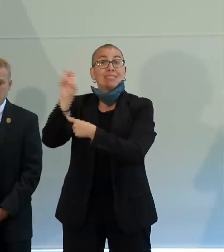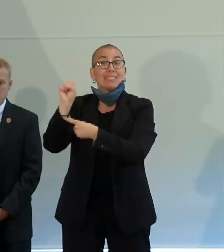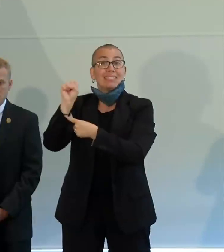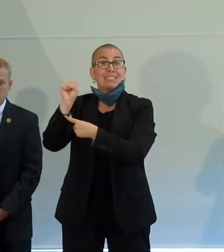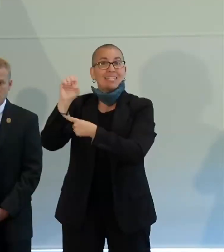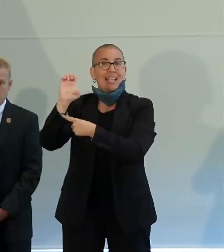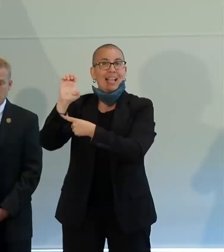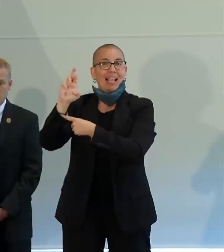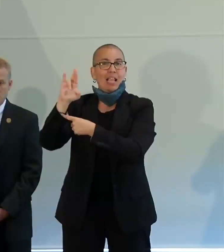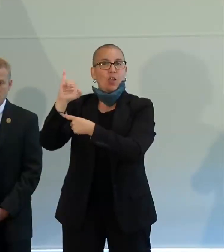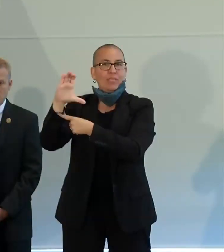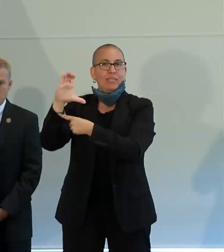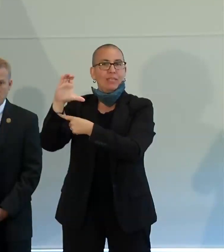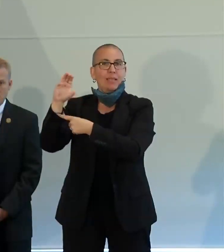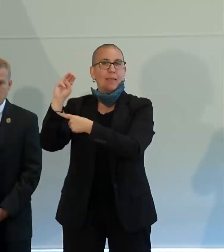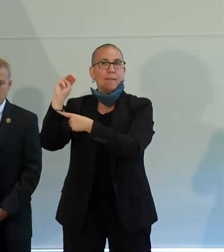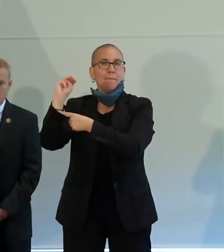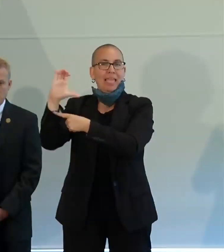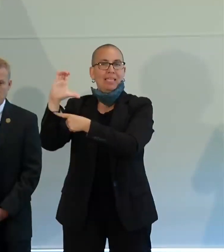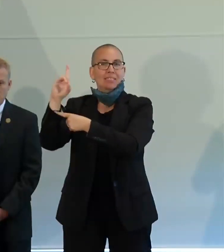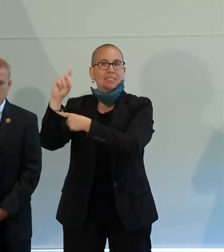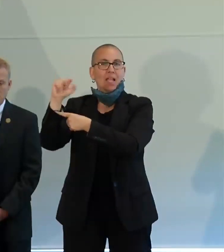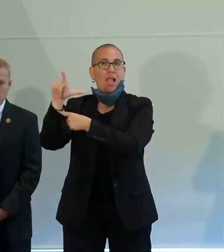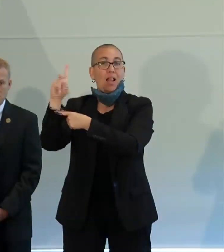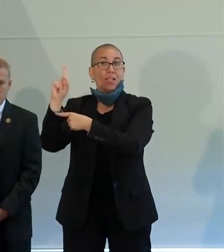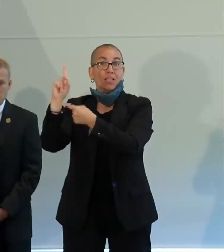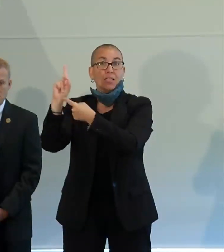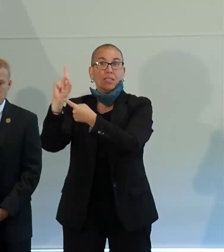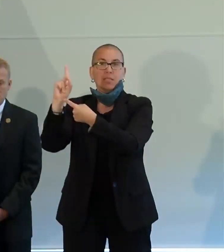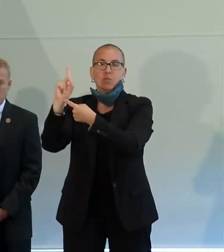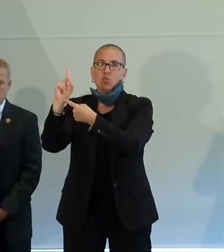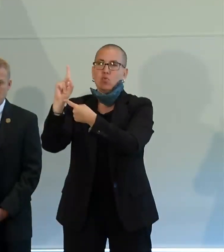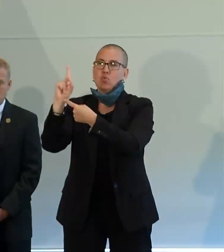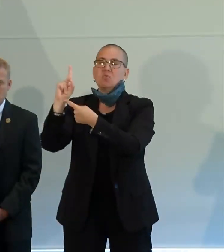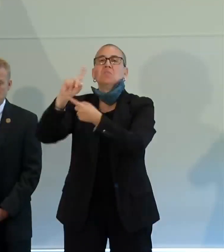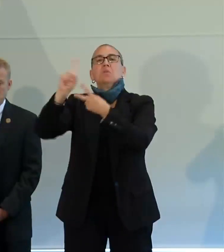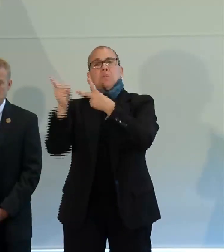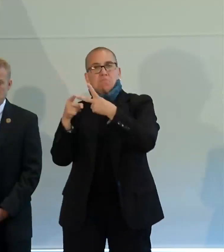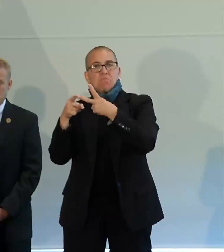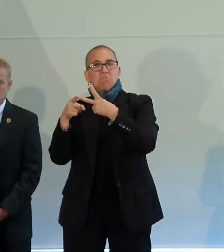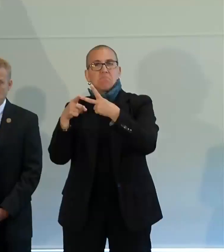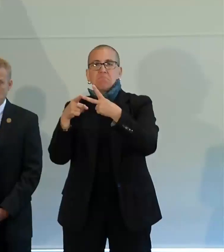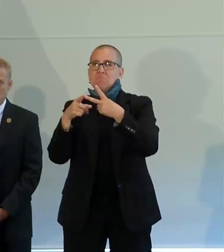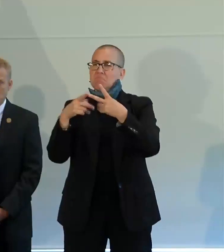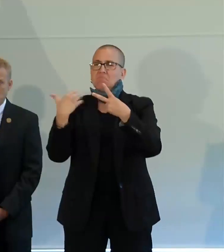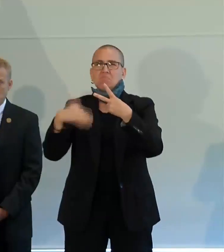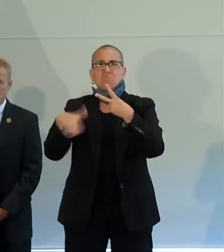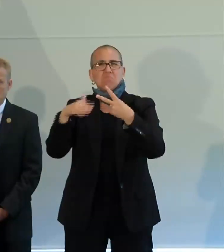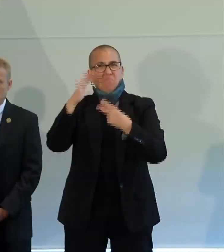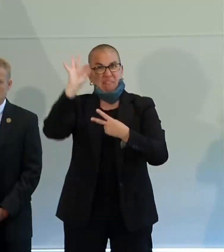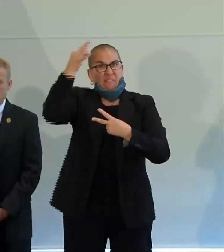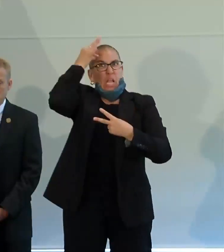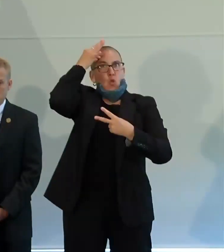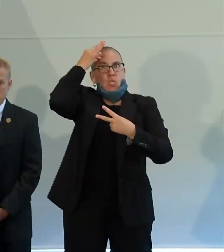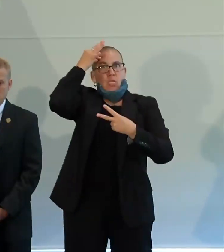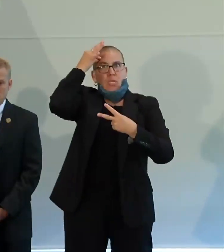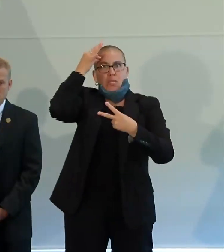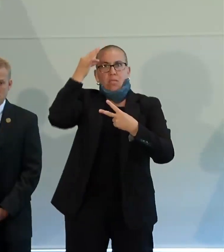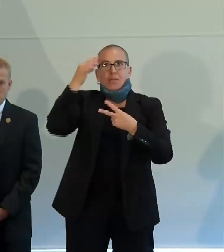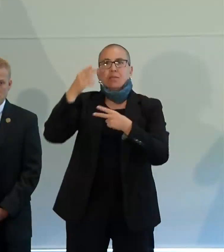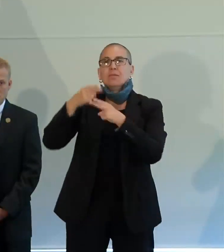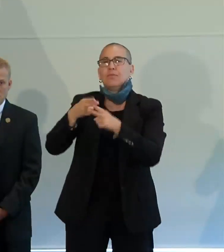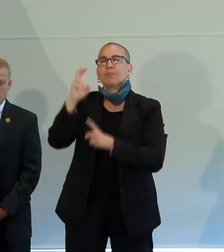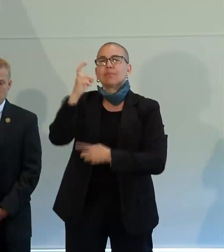in Charge Rainer Drolskagen, who are conducting a parallel federal color of law